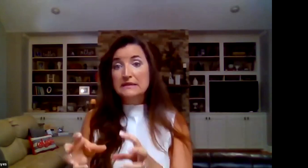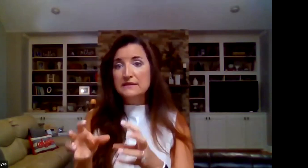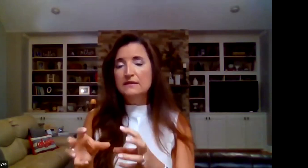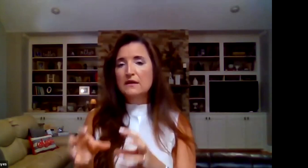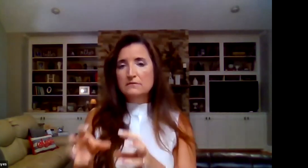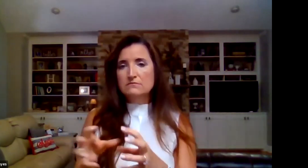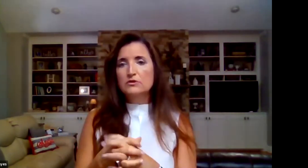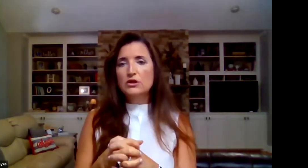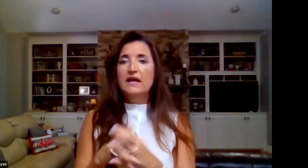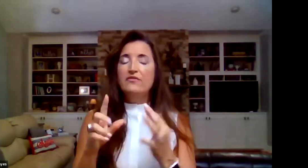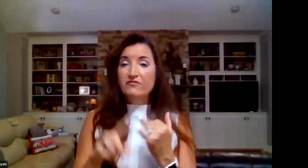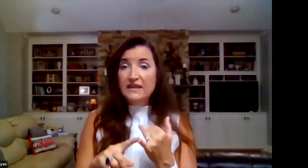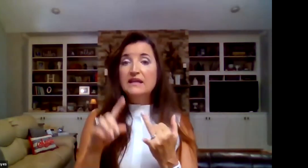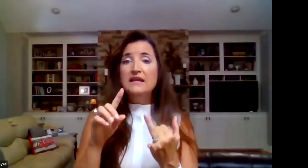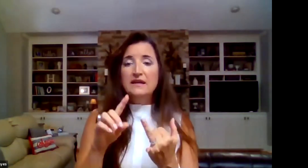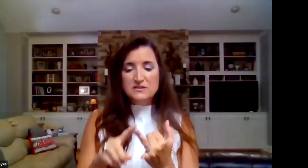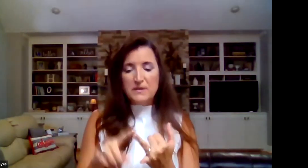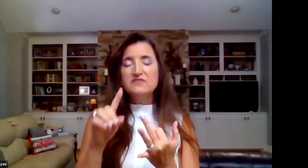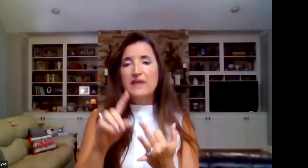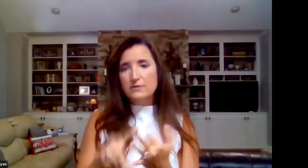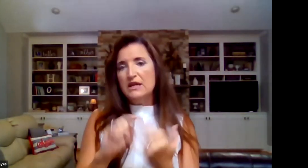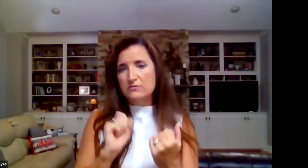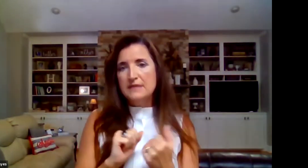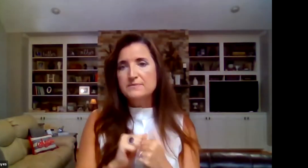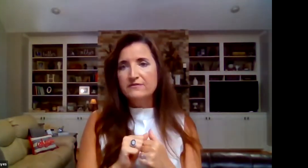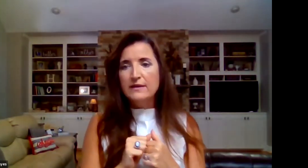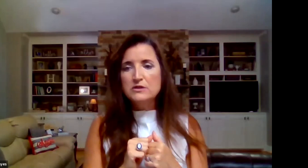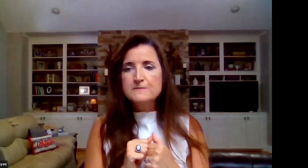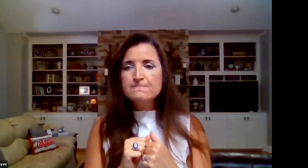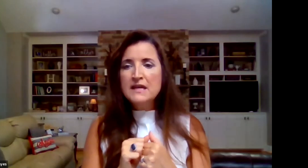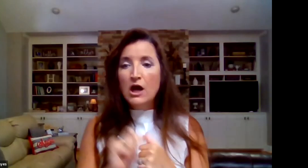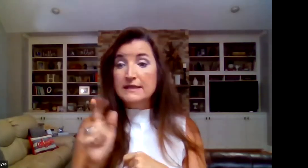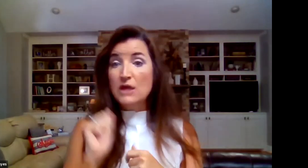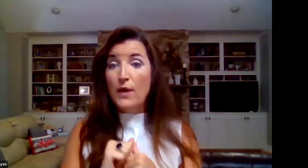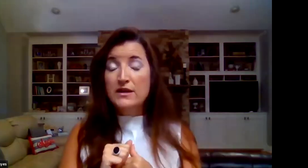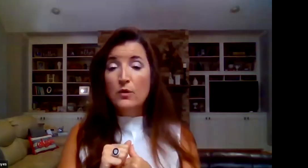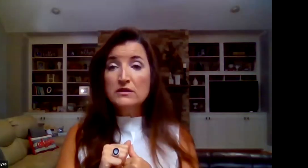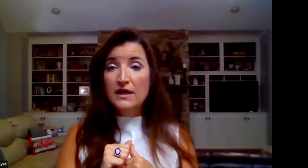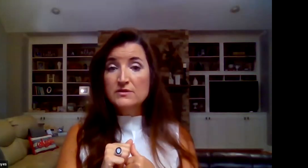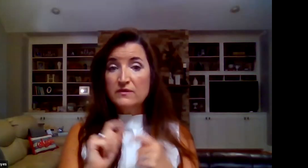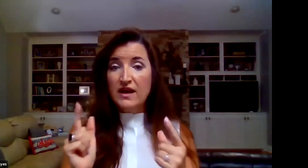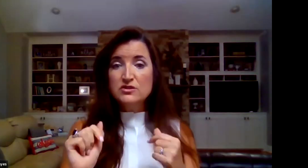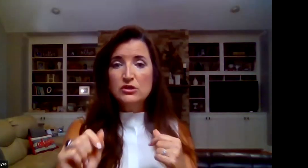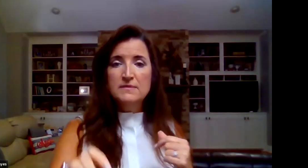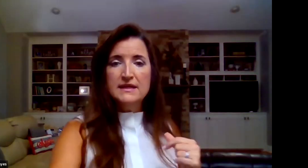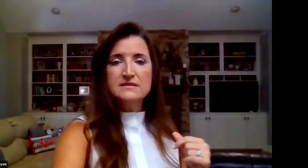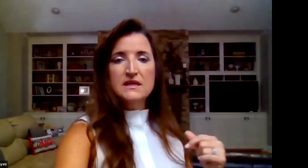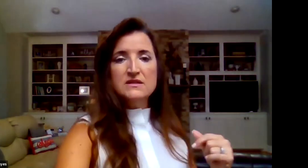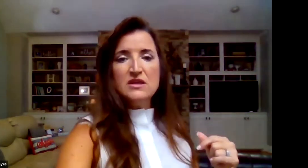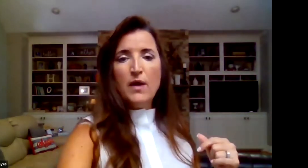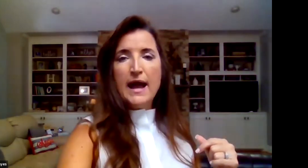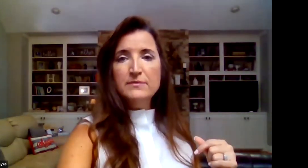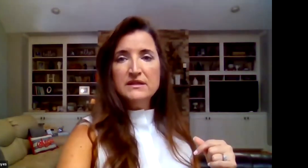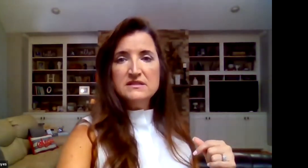kind of really look at the feeding, expressive language, and receptive language. All right, so I know we're close. We've got 2